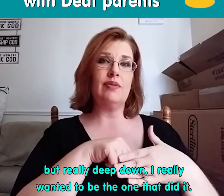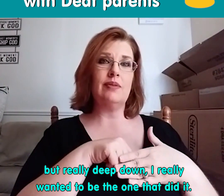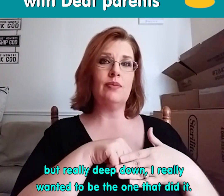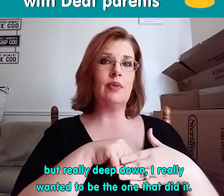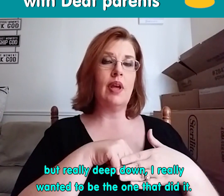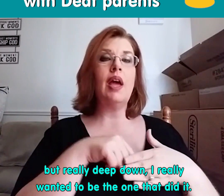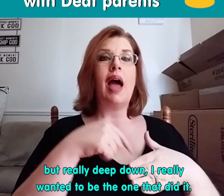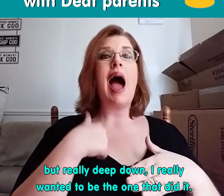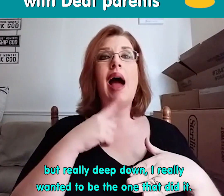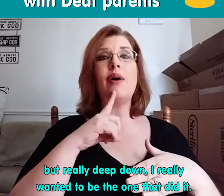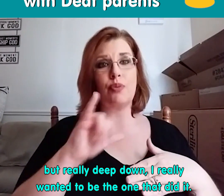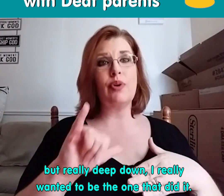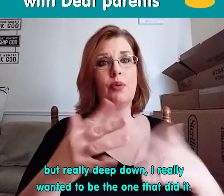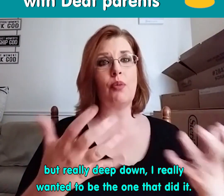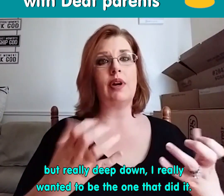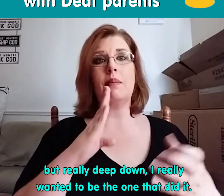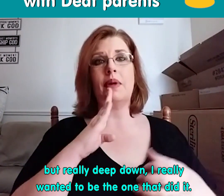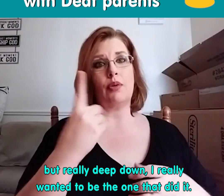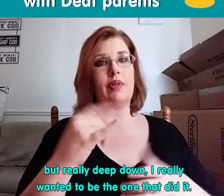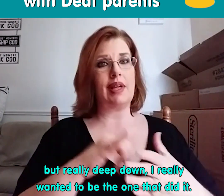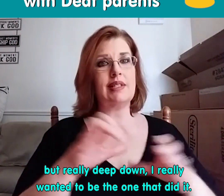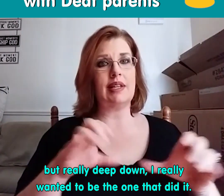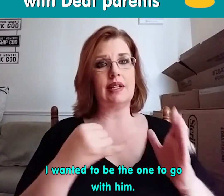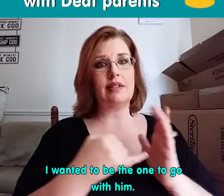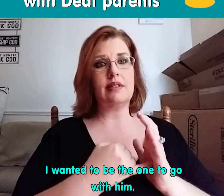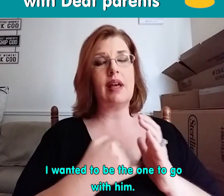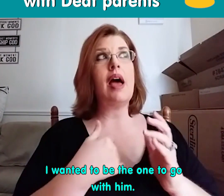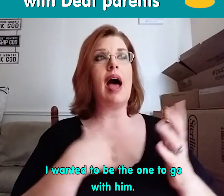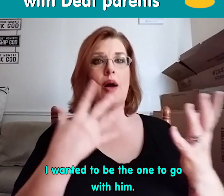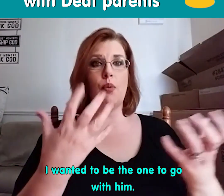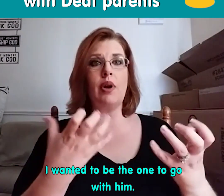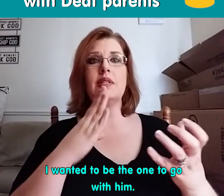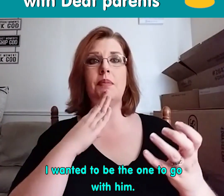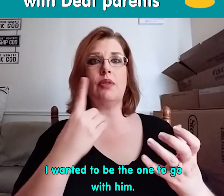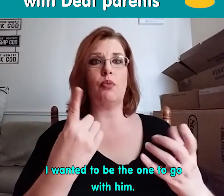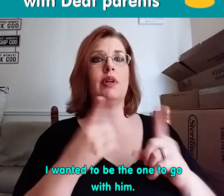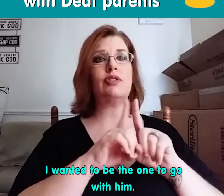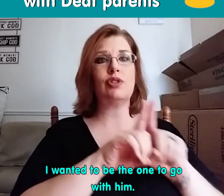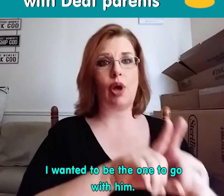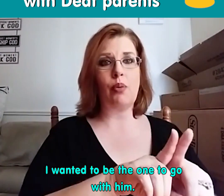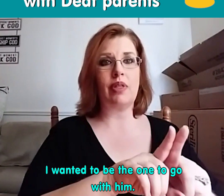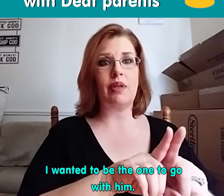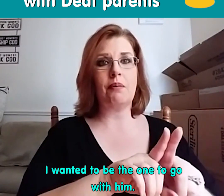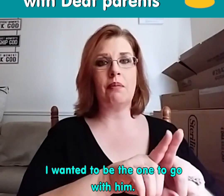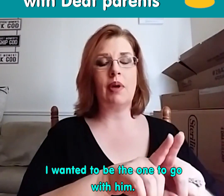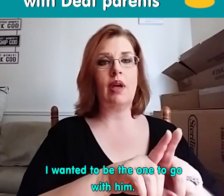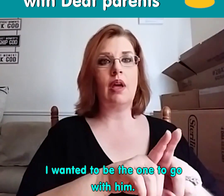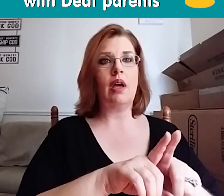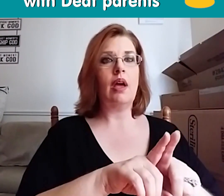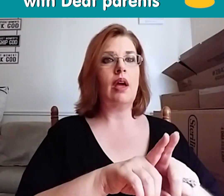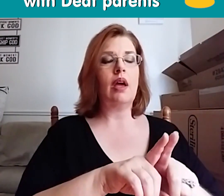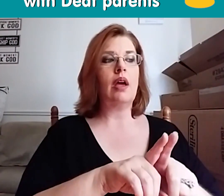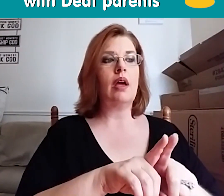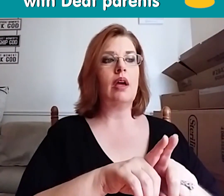as much now because of my job, but I go when I can. Now that